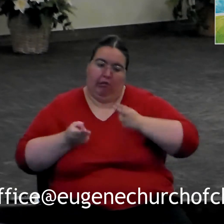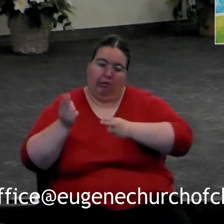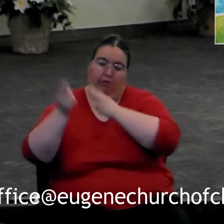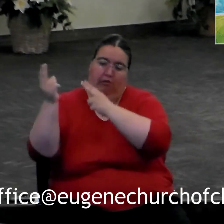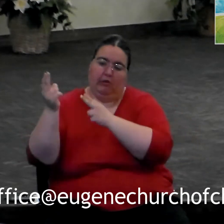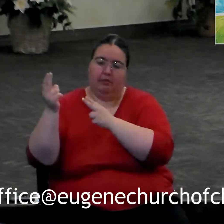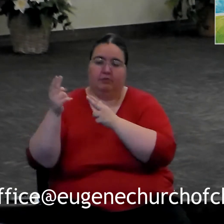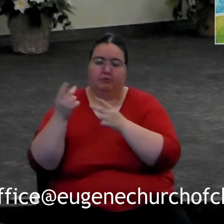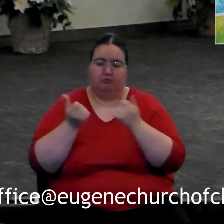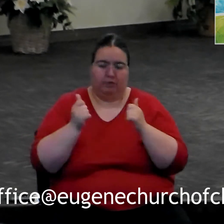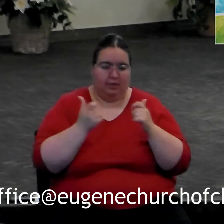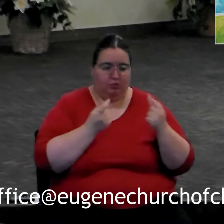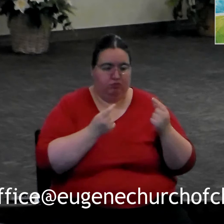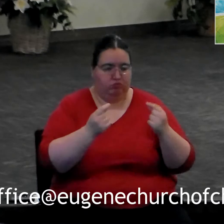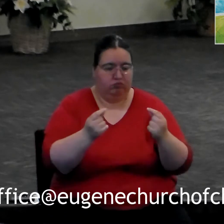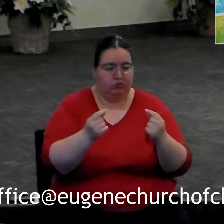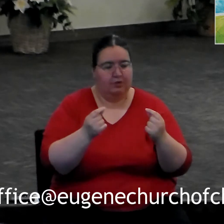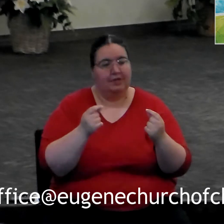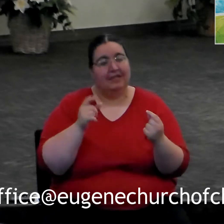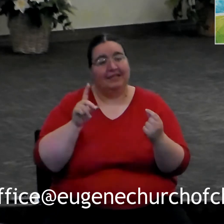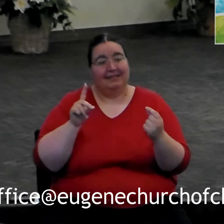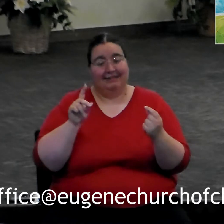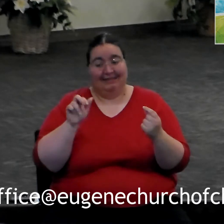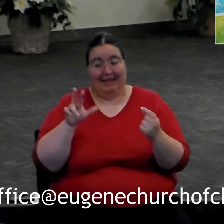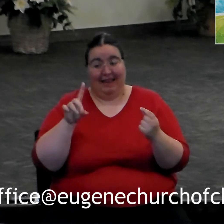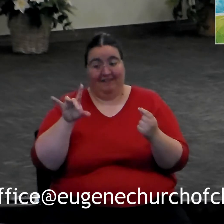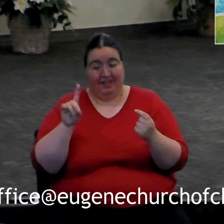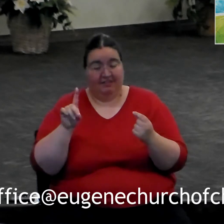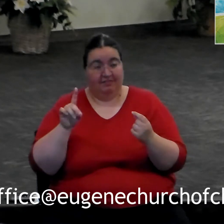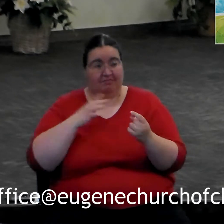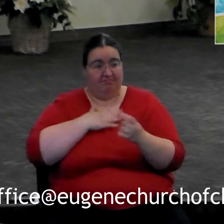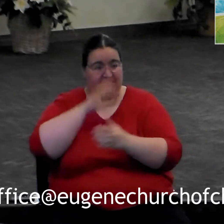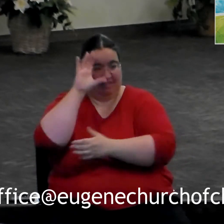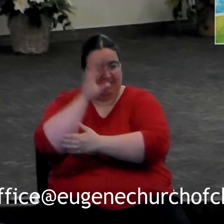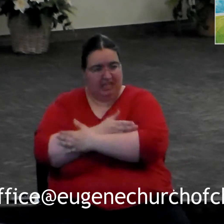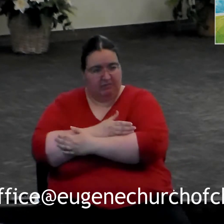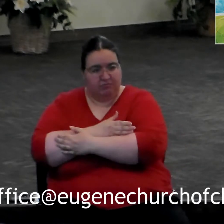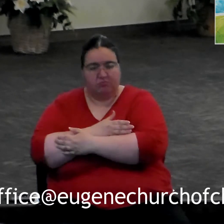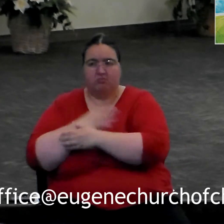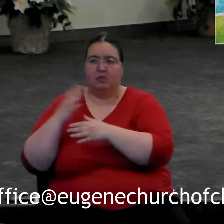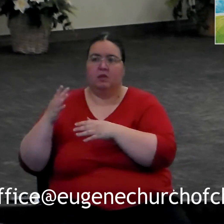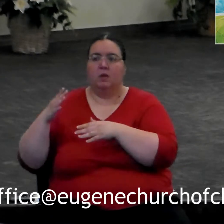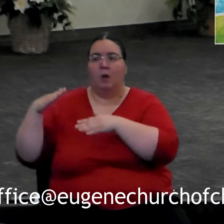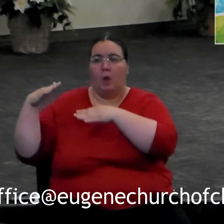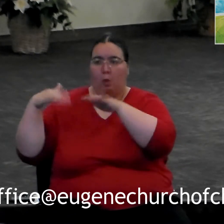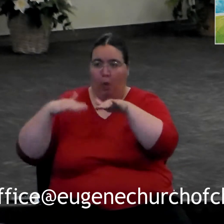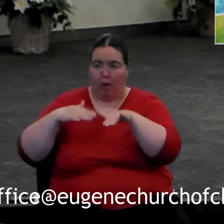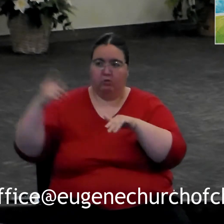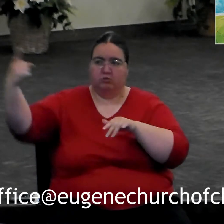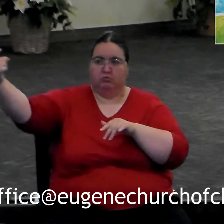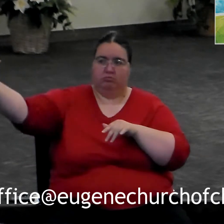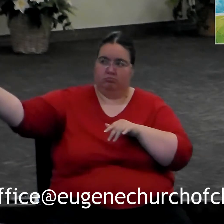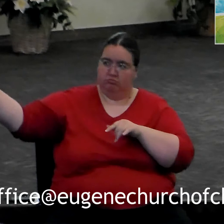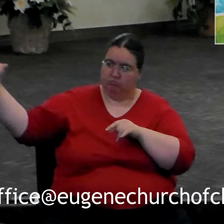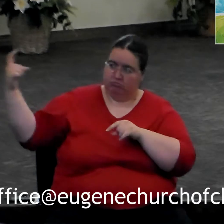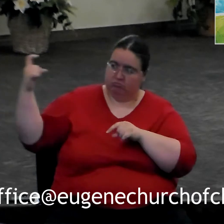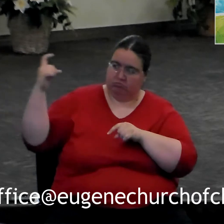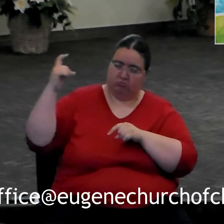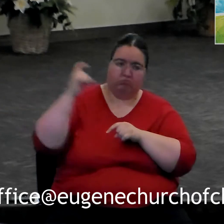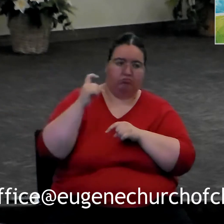down Holly Street, crosses Norkenzie, and comes here every afternoon. I got a text about midway through his walk that he was stopping at Leland